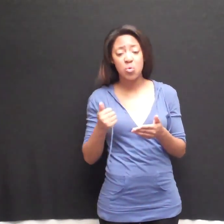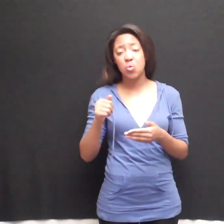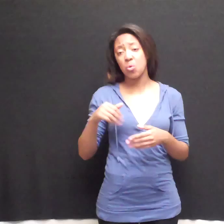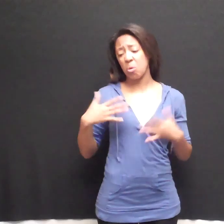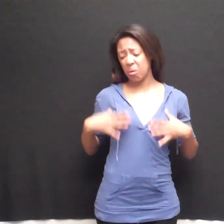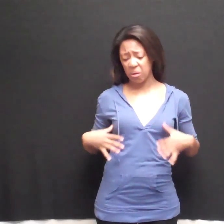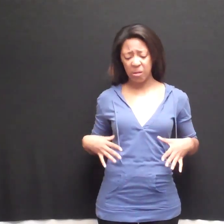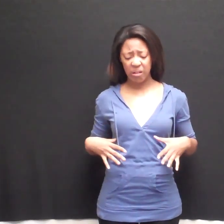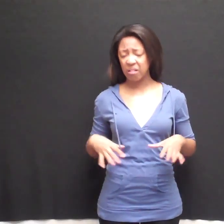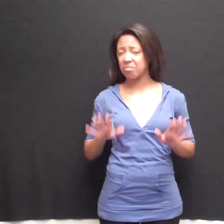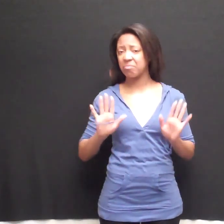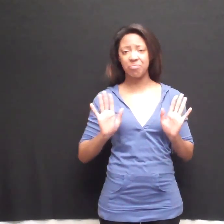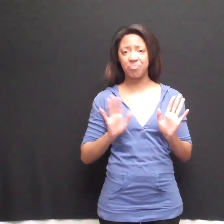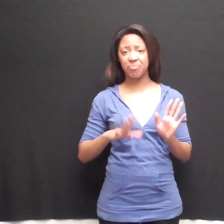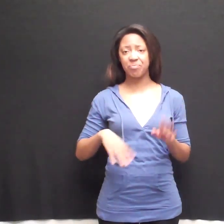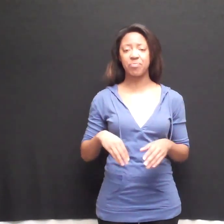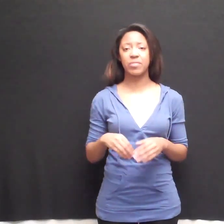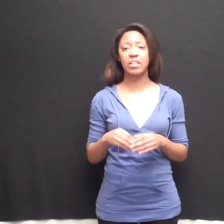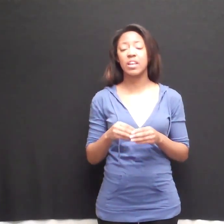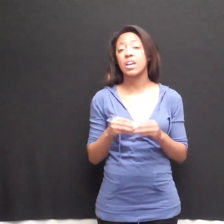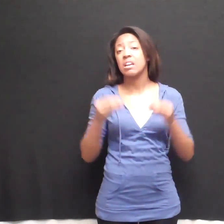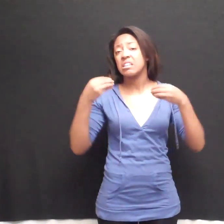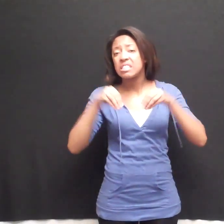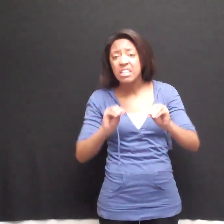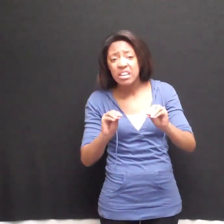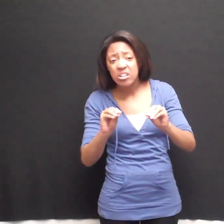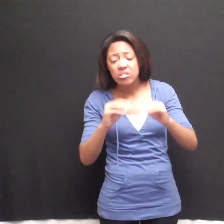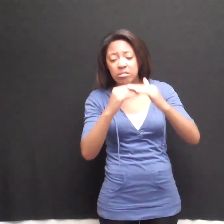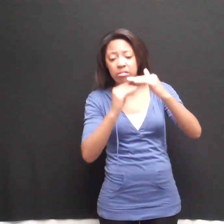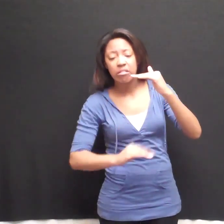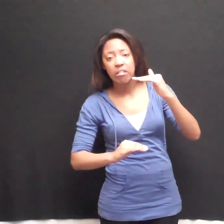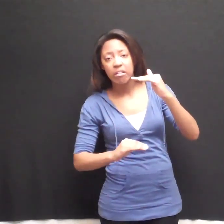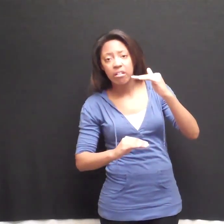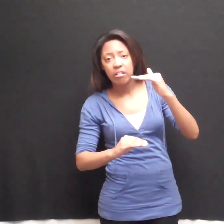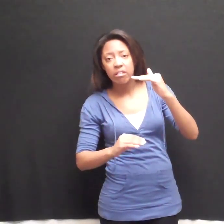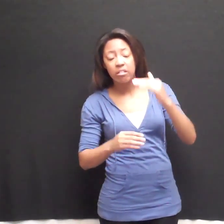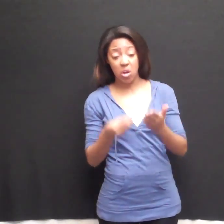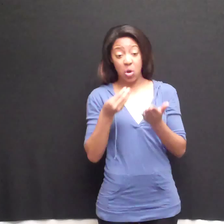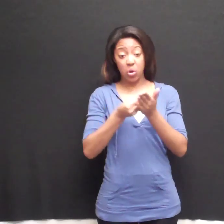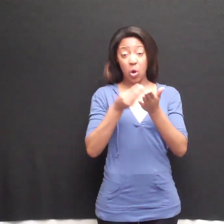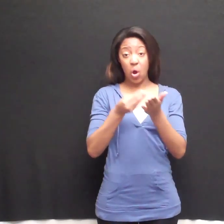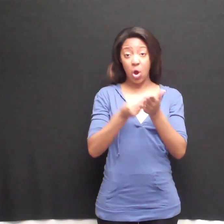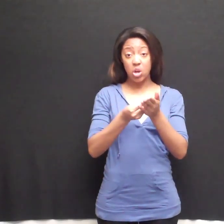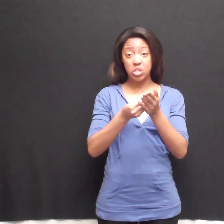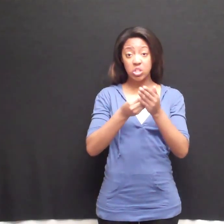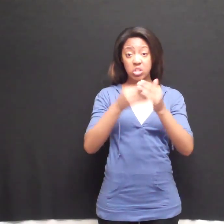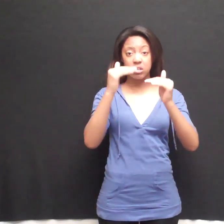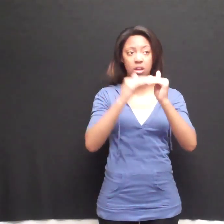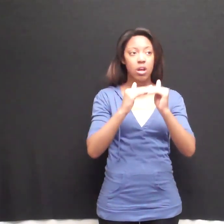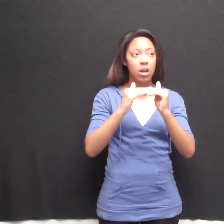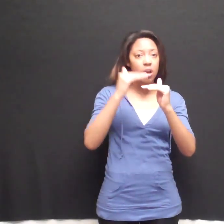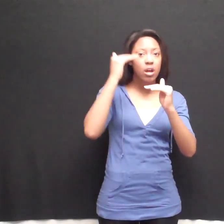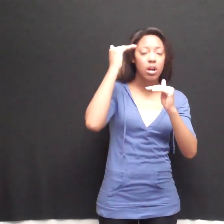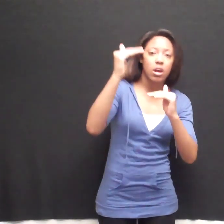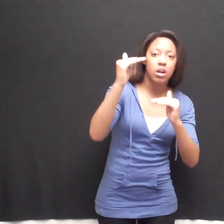Material and shipping costs seem always to be rising. Profit margins matched this year's fashion, teasingly